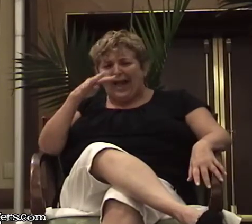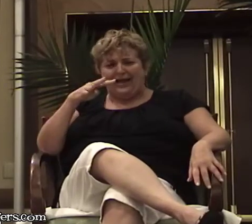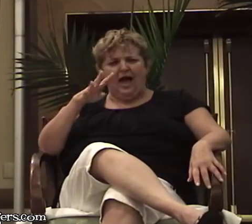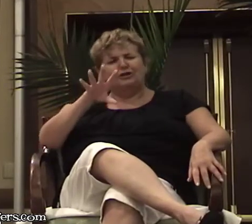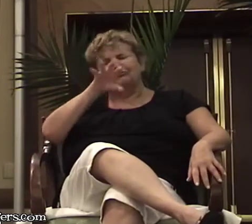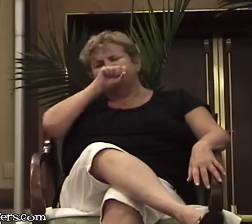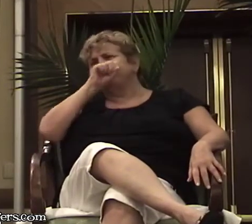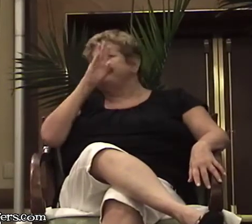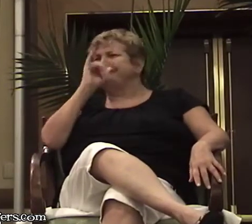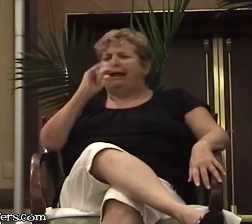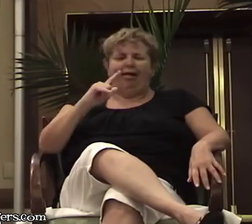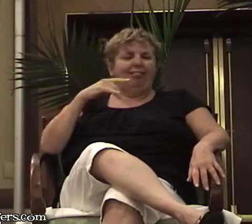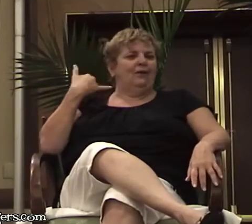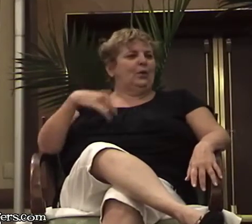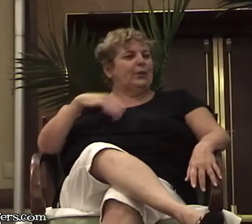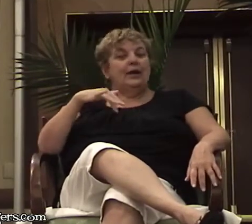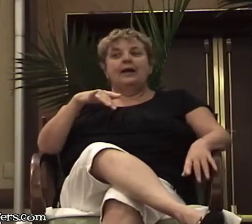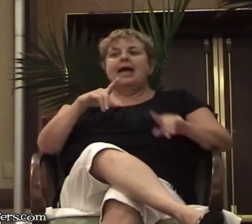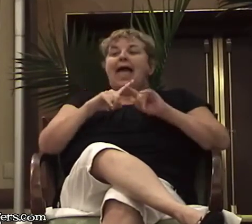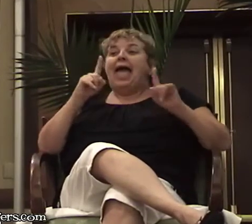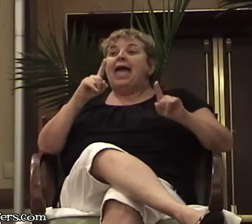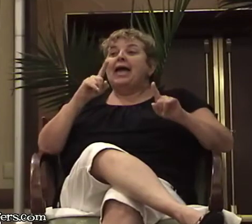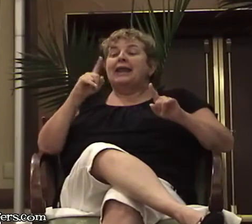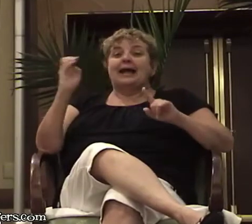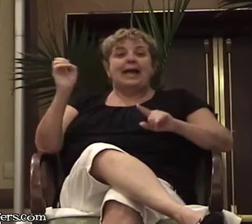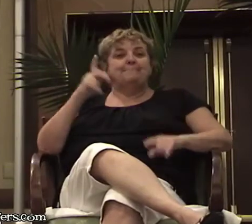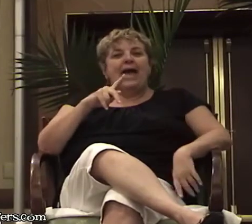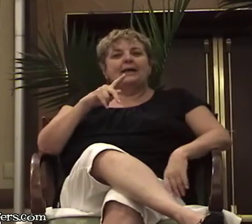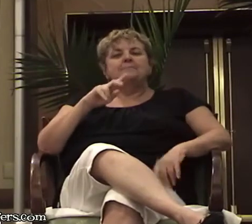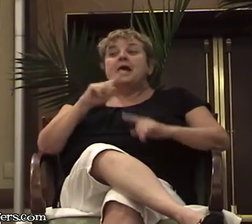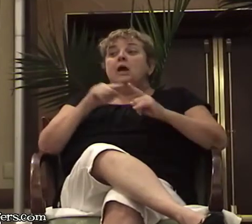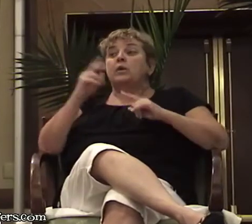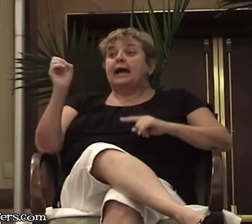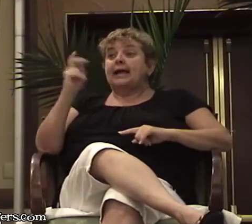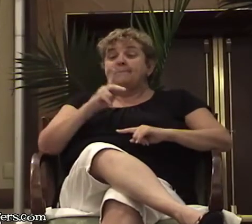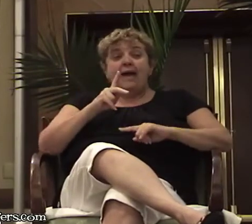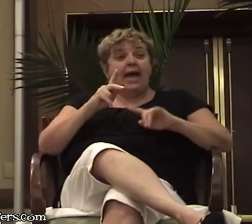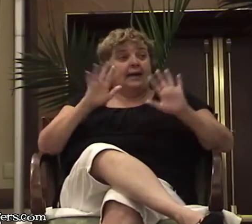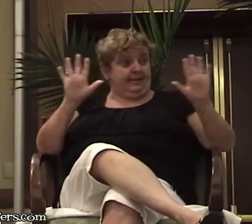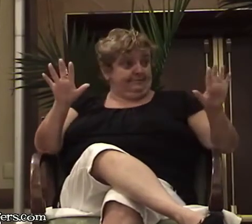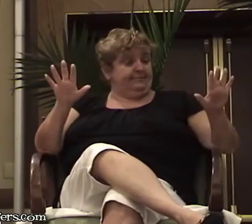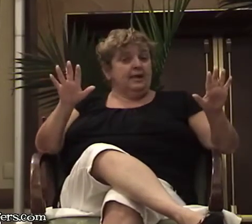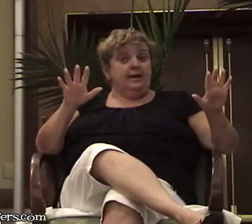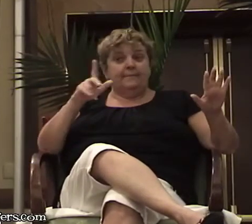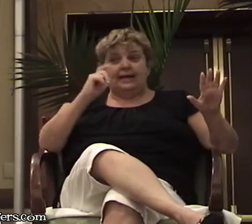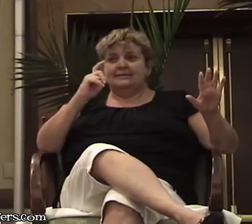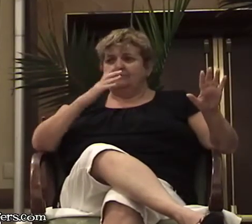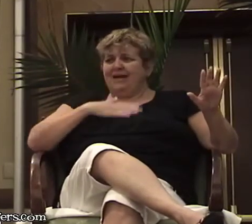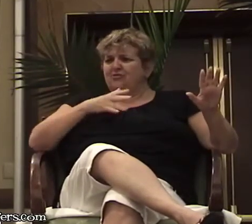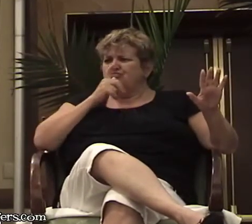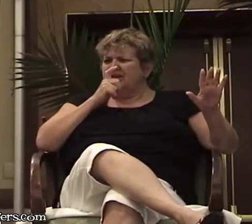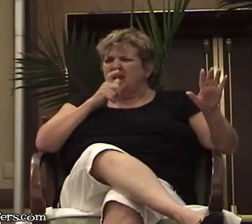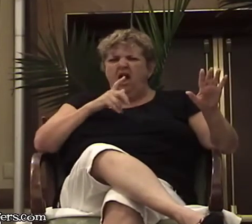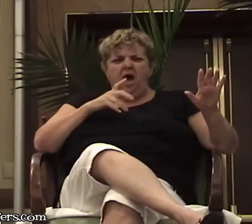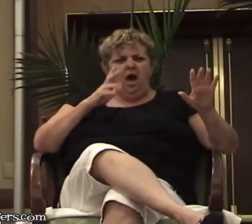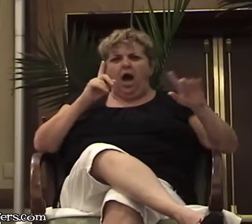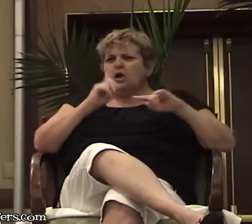him. And I come back. And when I came back, y'all, because of the level of my drinking, I couldn't even breathe when I came to AA,